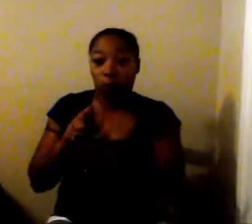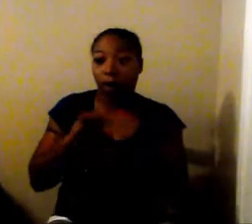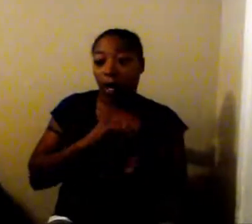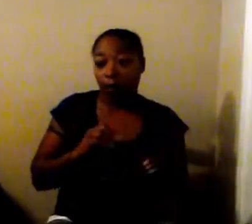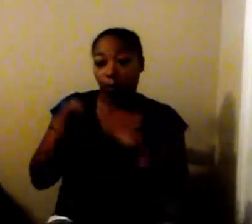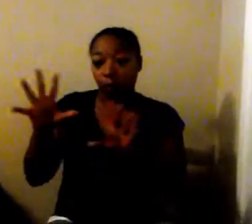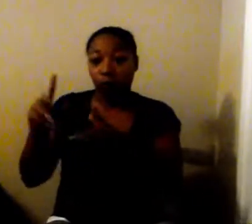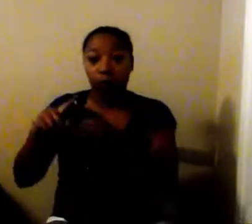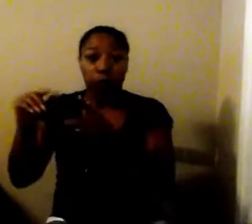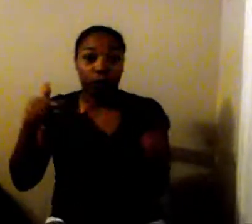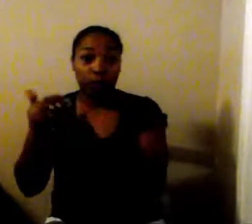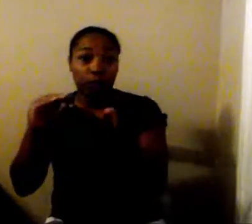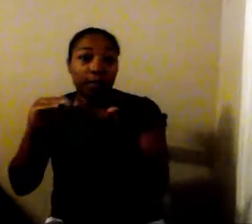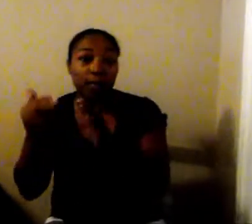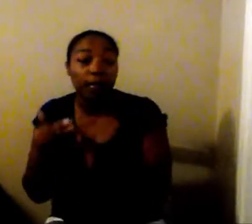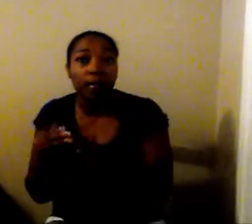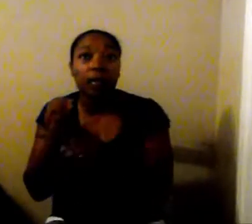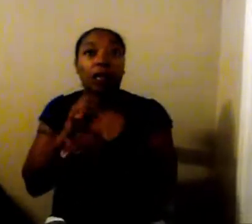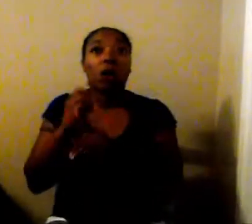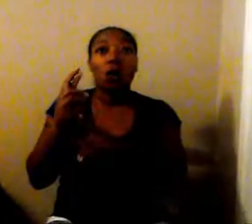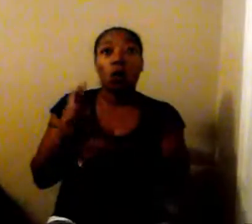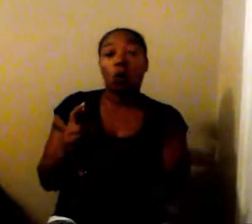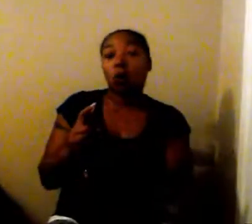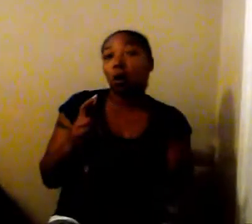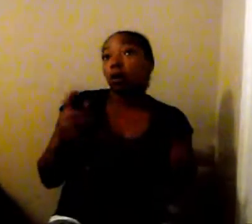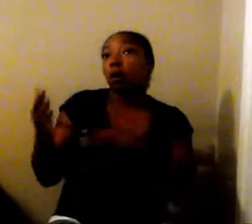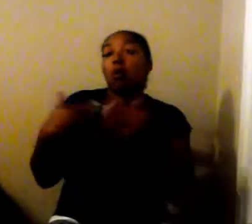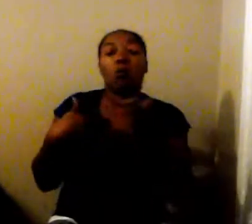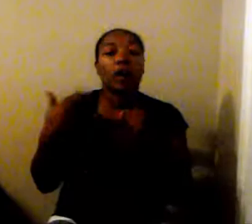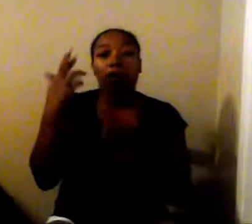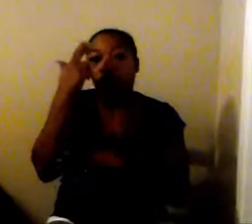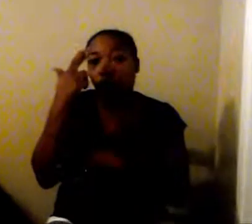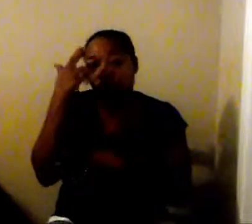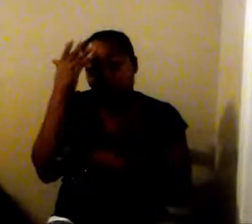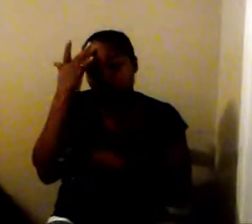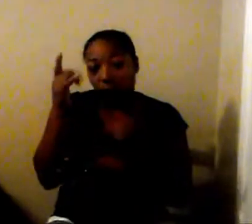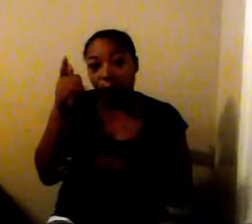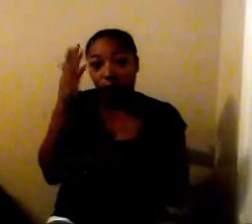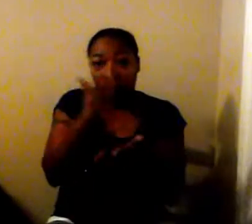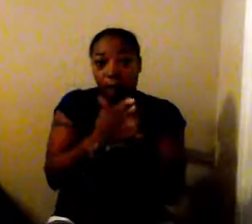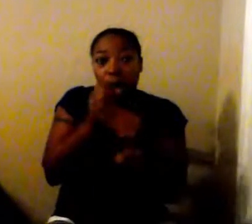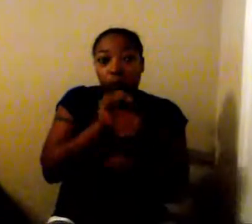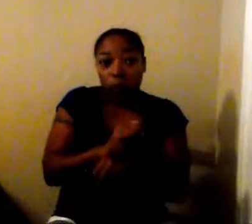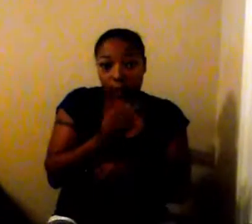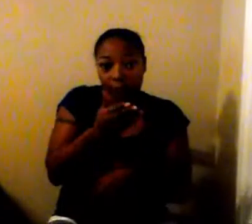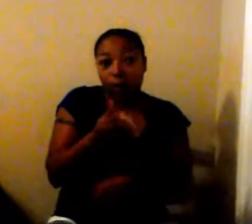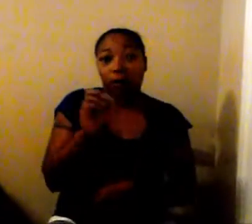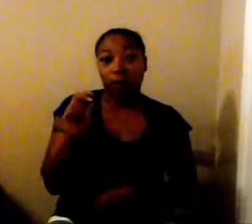I moved to a new city, or whatever your reason why you stopped working there,